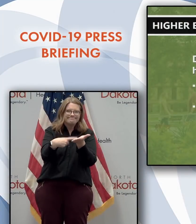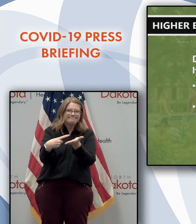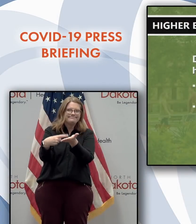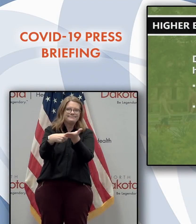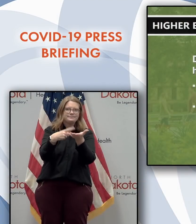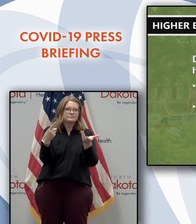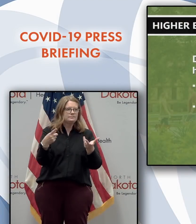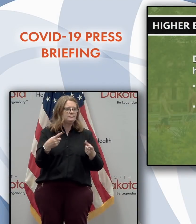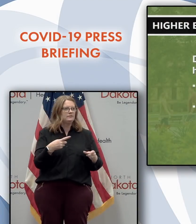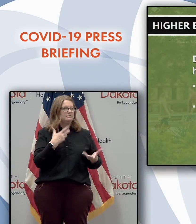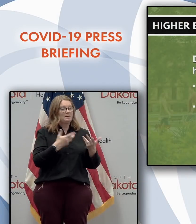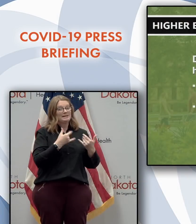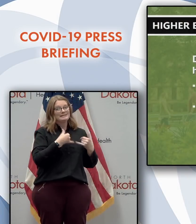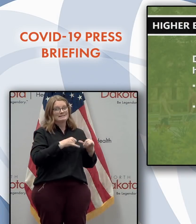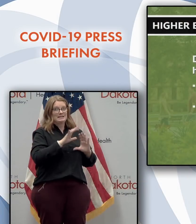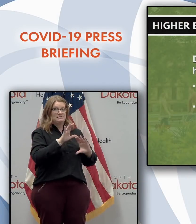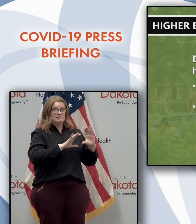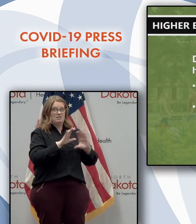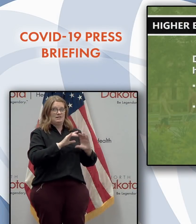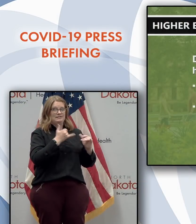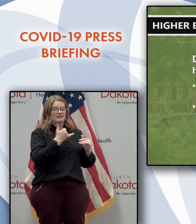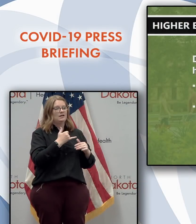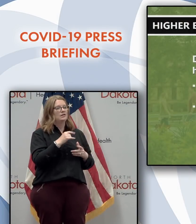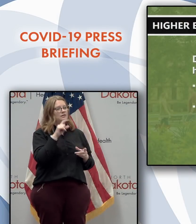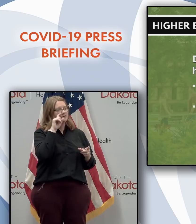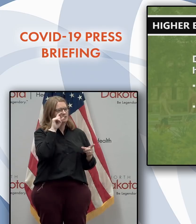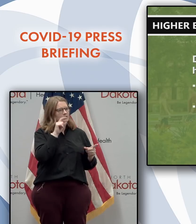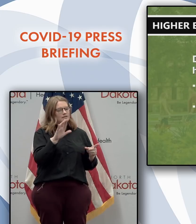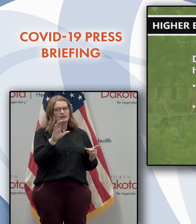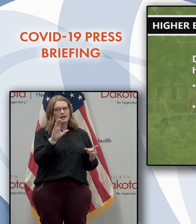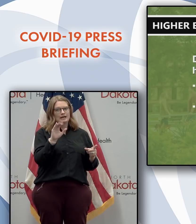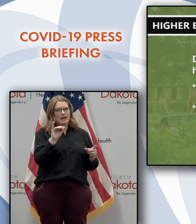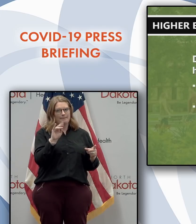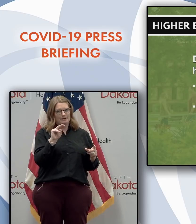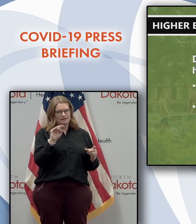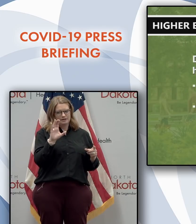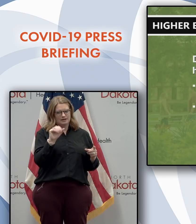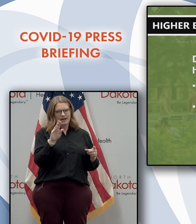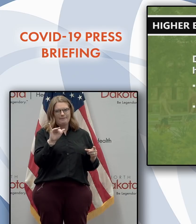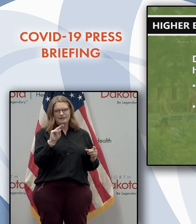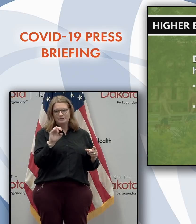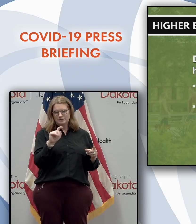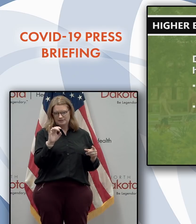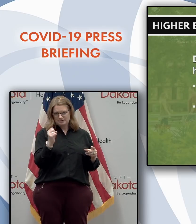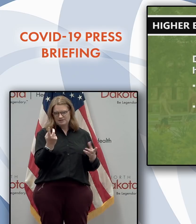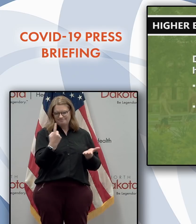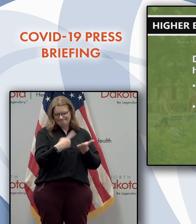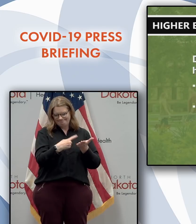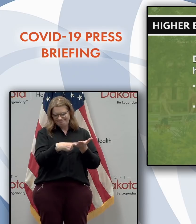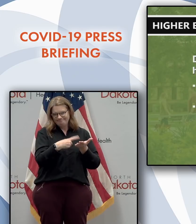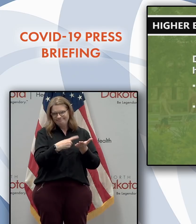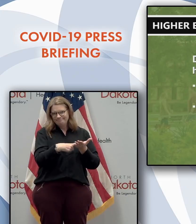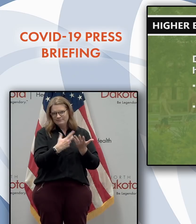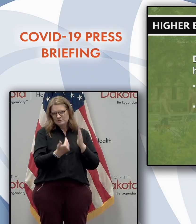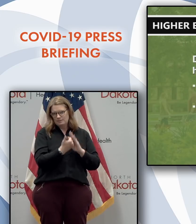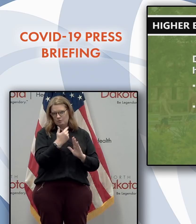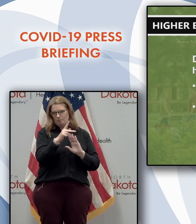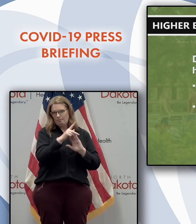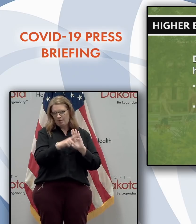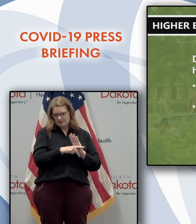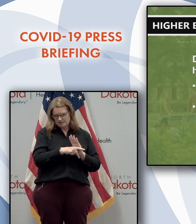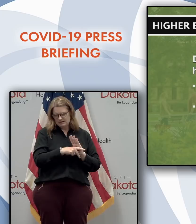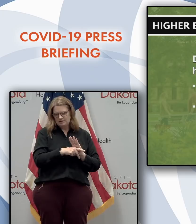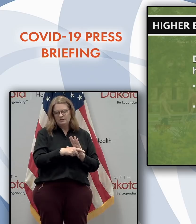In fact, they may be still talking now of the cabinet was convened to go over some new policies the board will address tomorrow